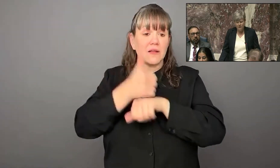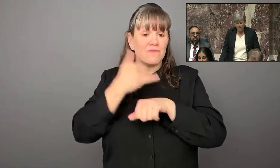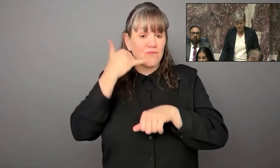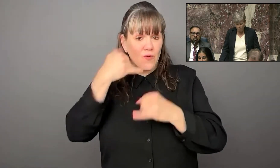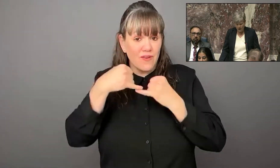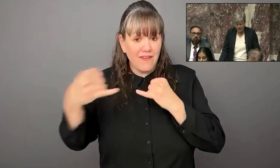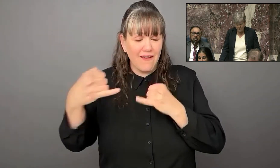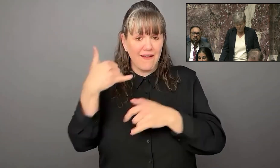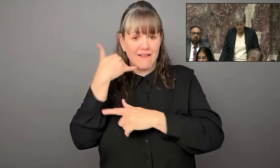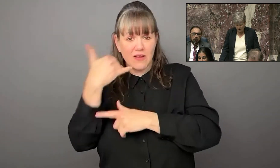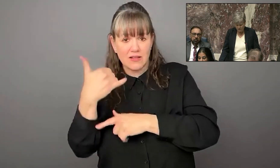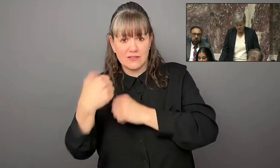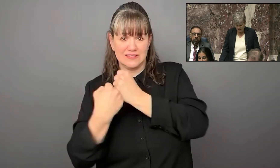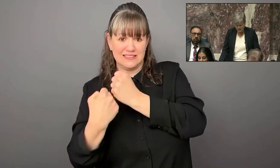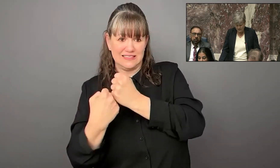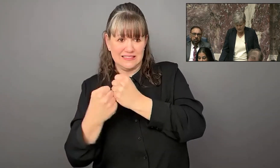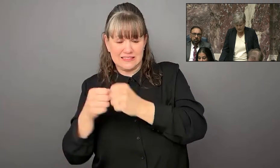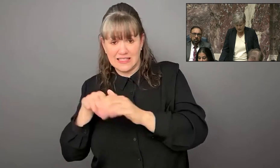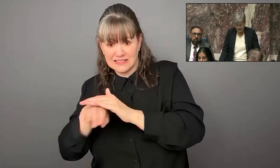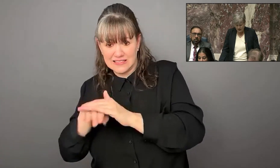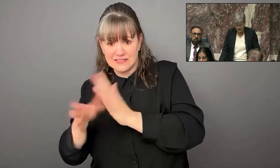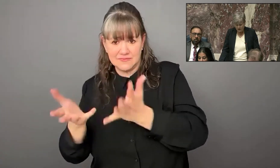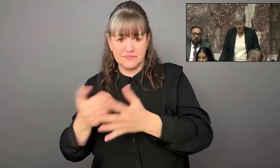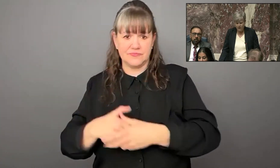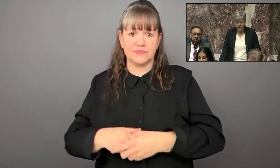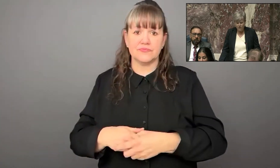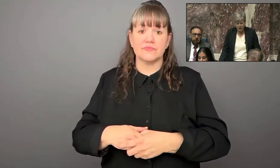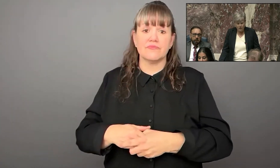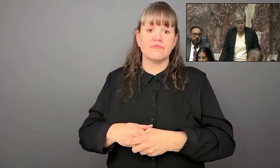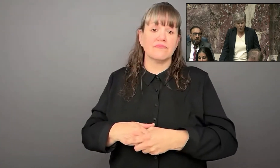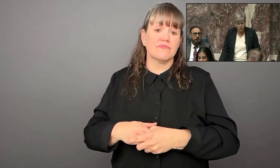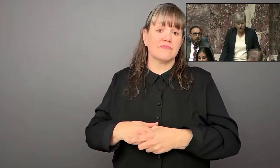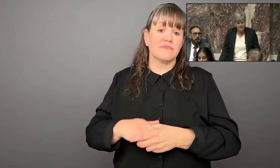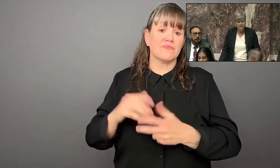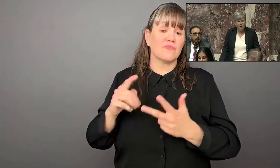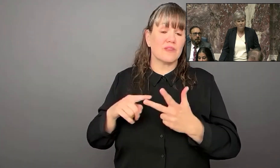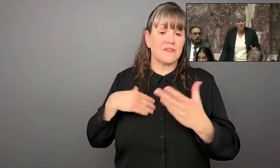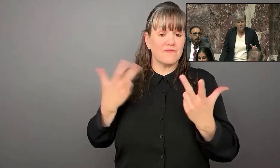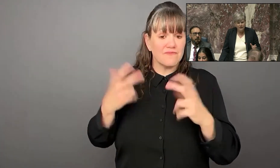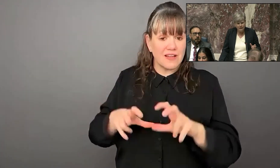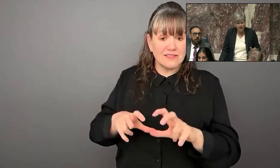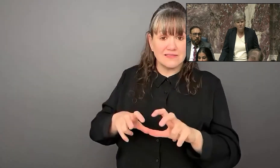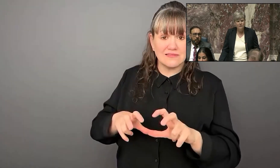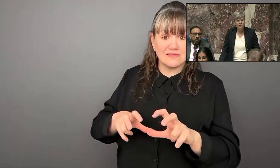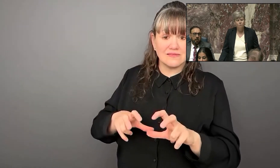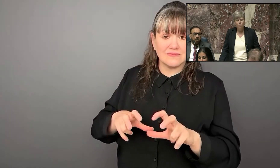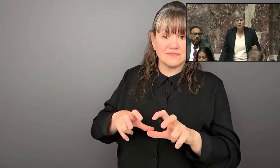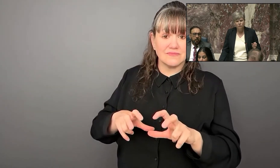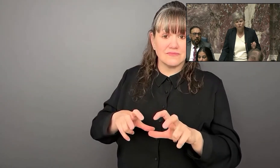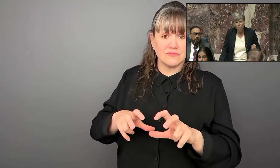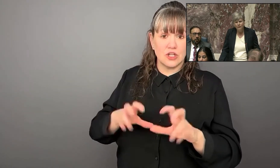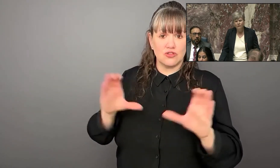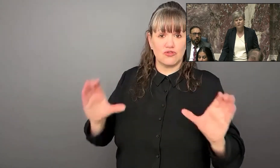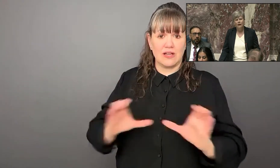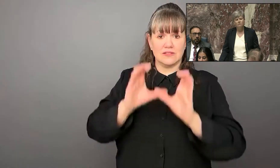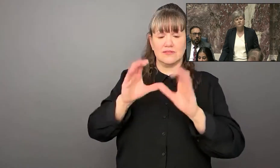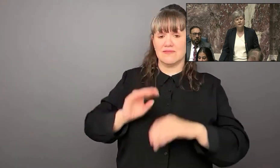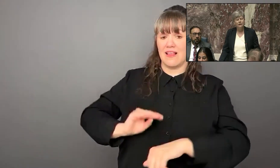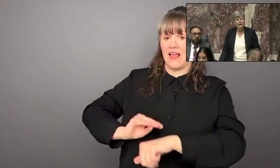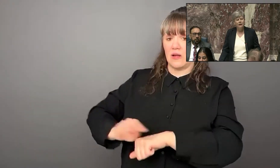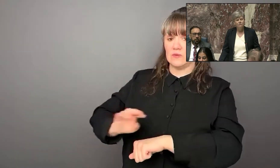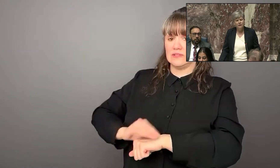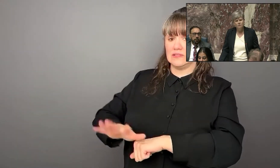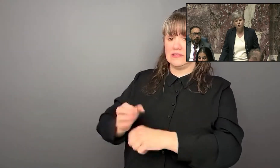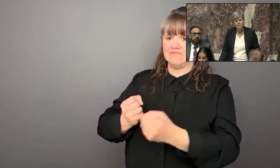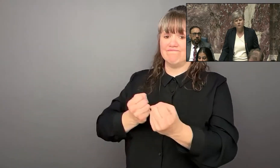Mr. Speaker, it's why we have invested in crisis counseling and counseling supports, low barrier